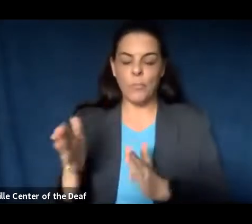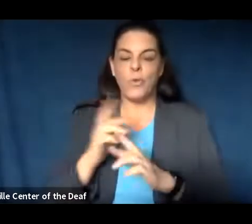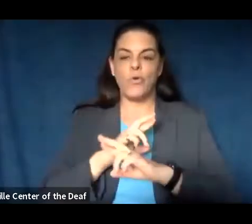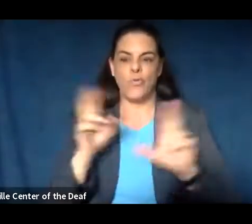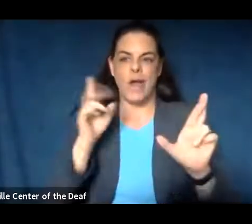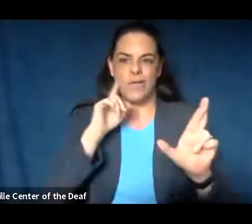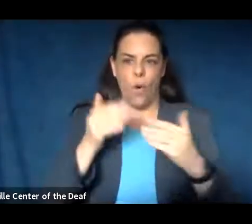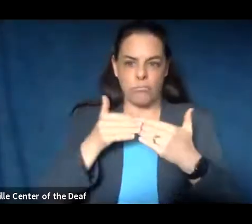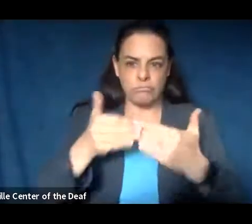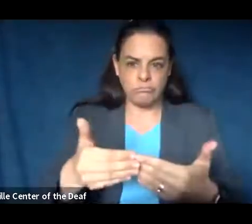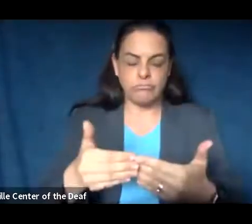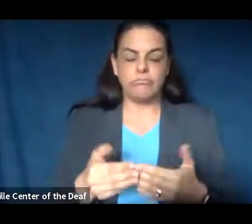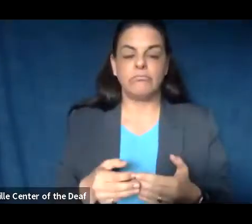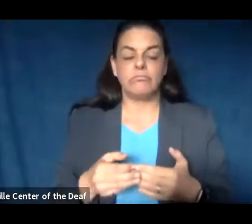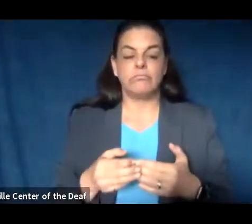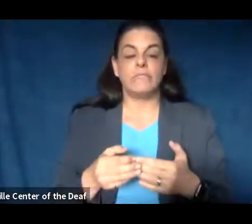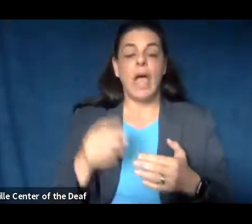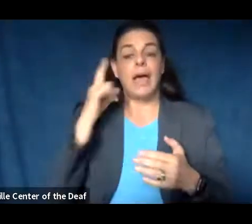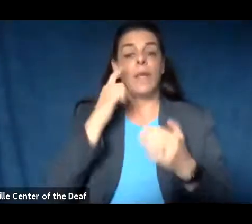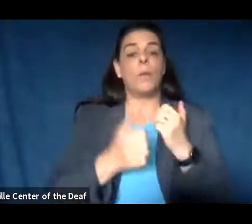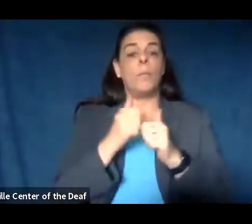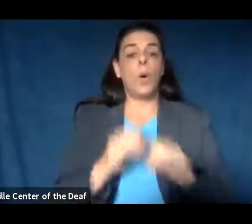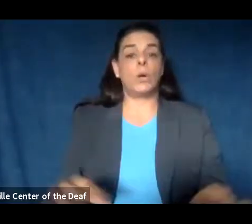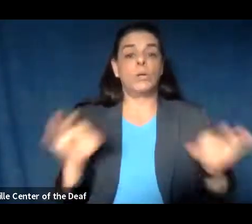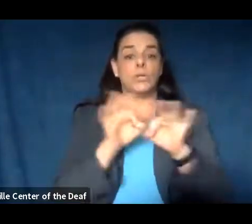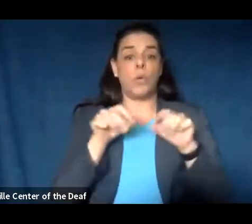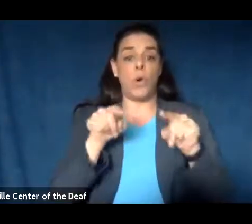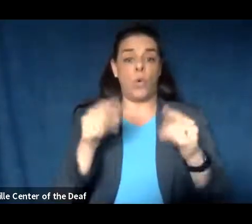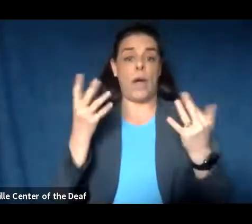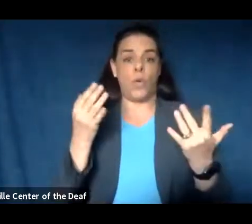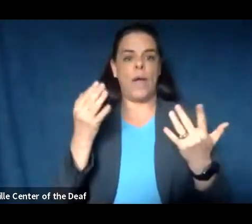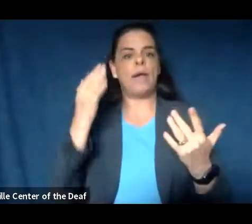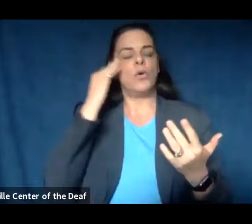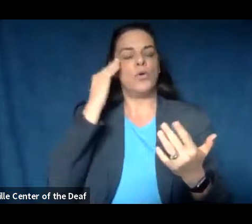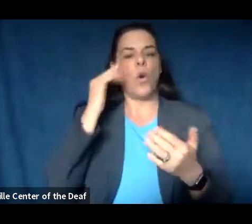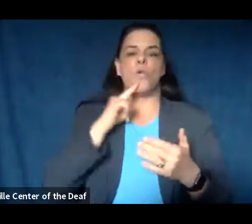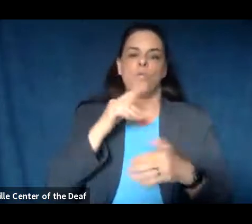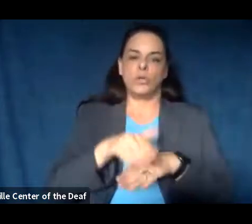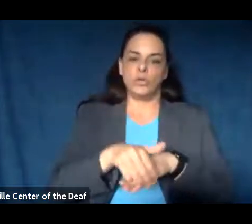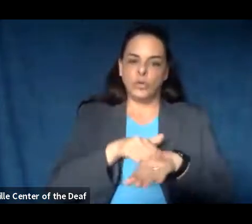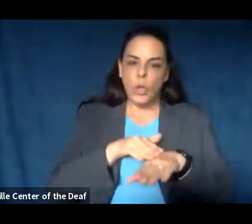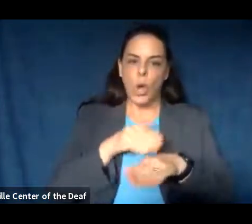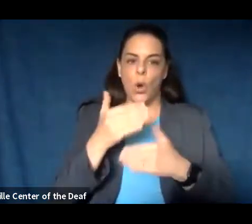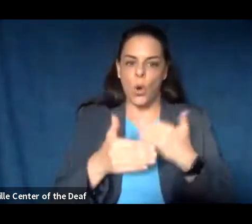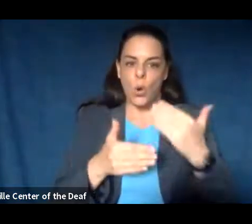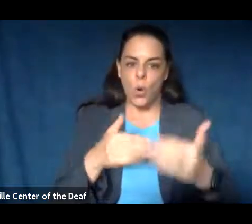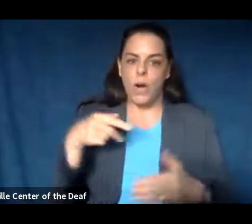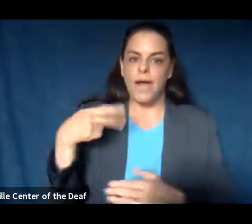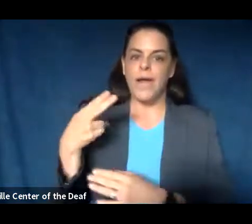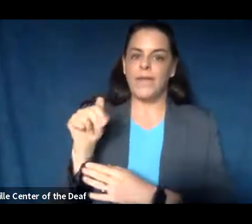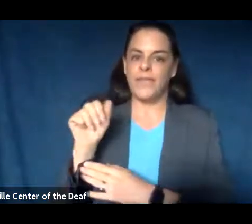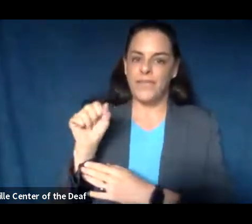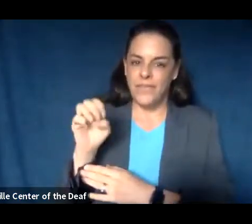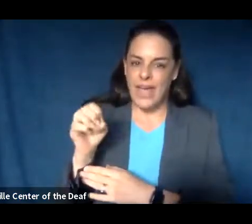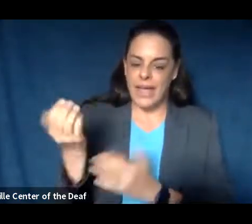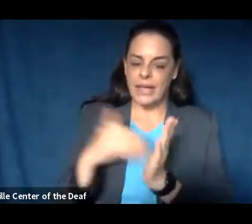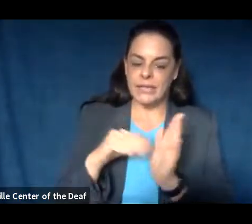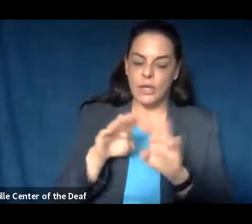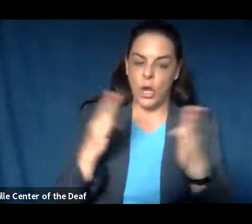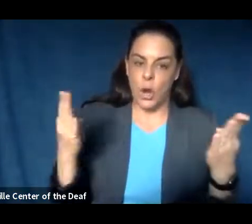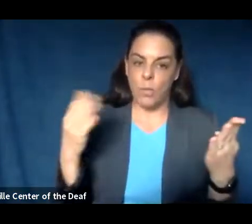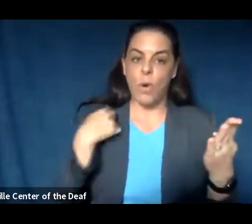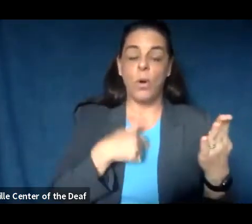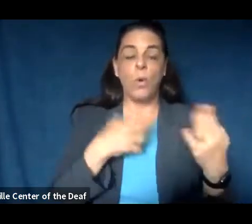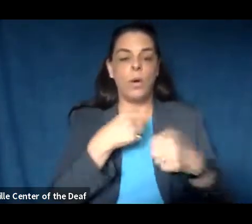important thing right now, while we wait on the details to come, is to know that it's a phased reopening. where we're wanting to make sure that everything we're doing